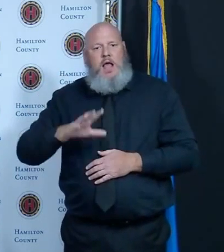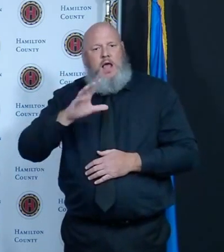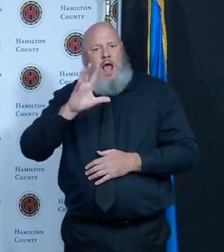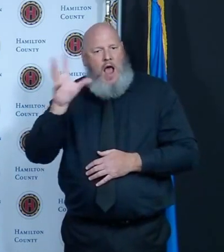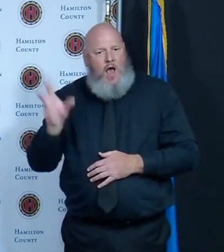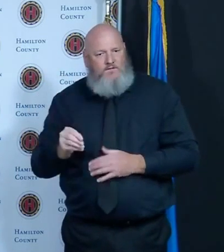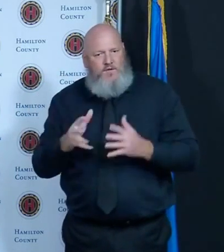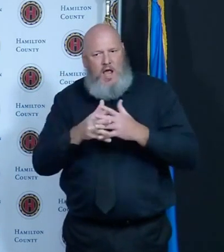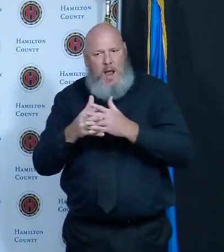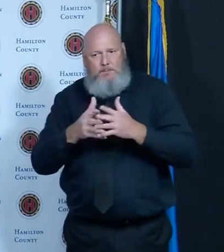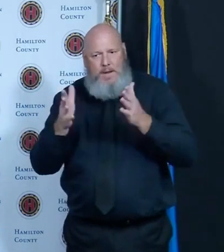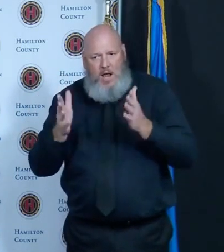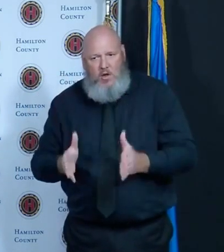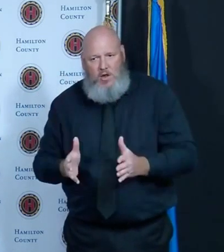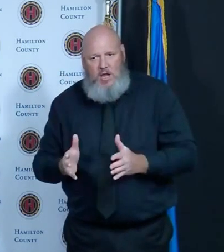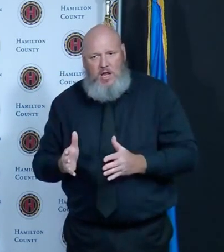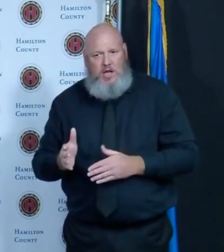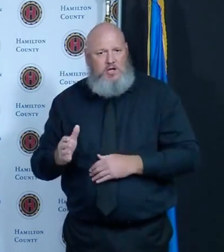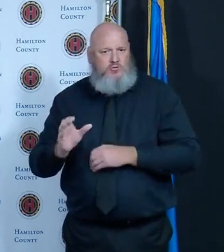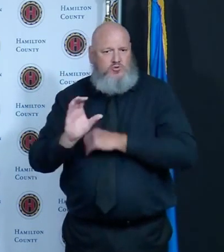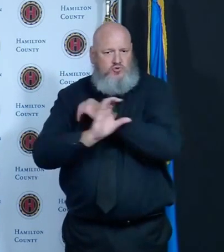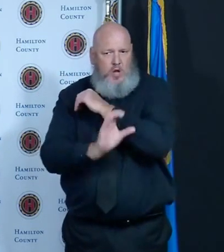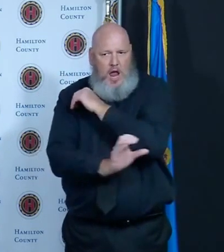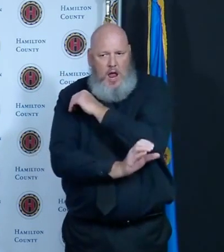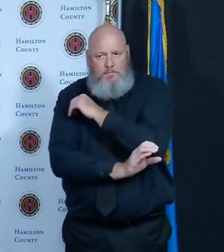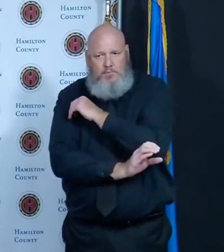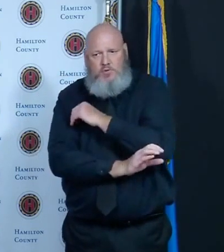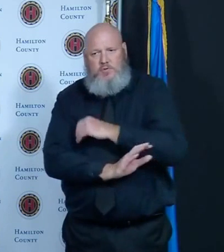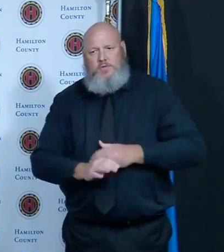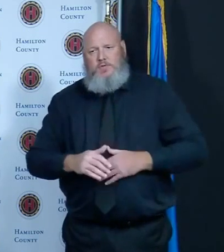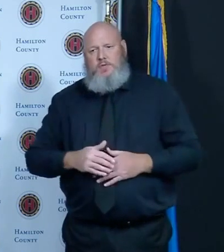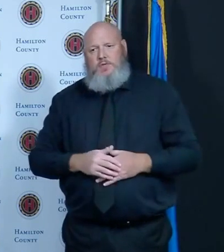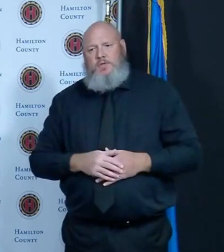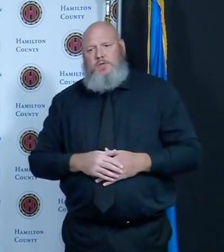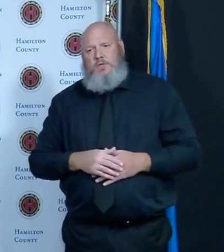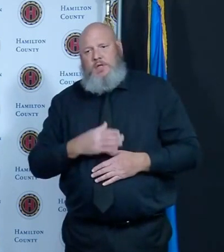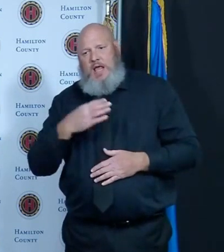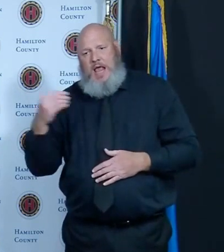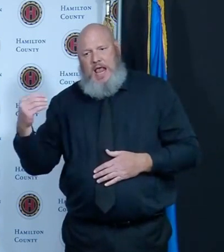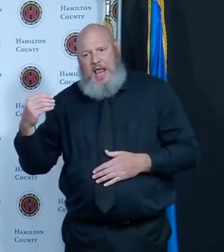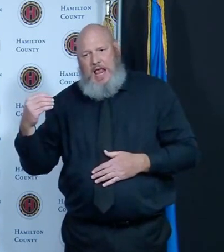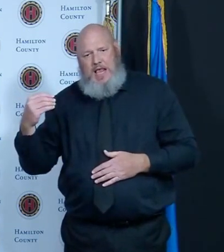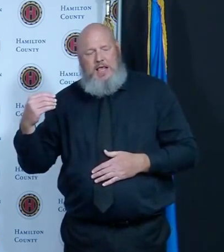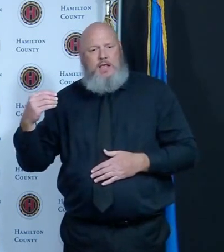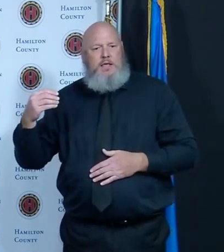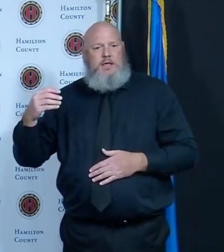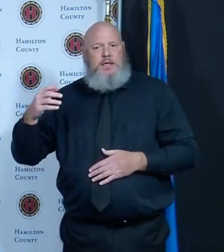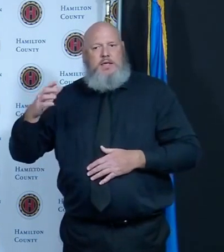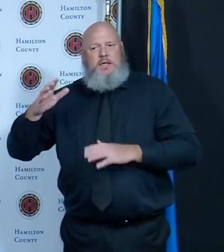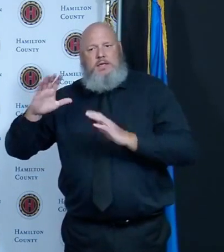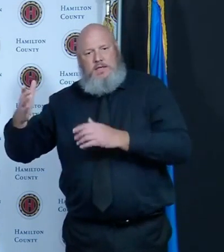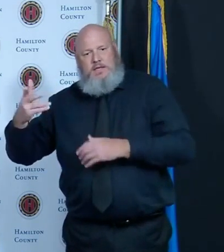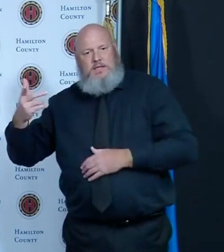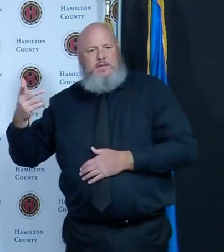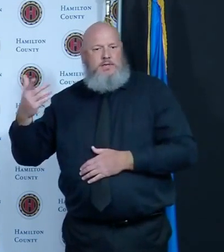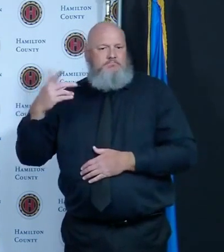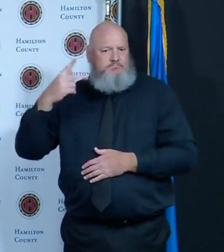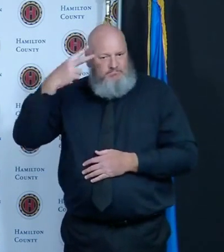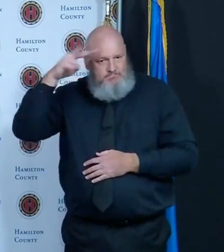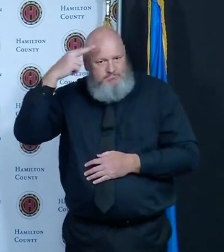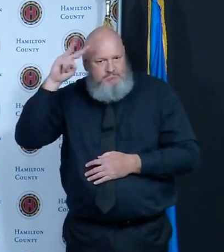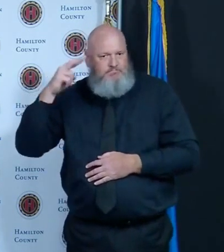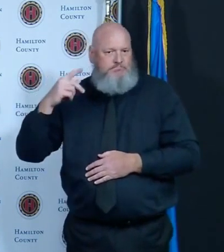sure the word is getting out to all businesses. This program was set up to help small businesses keep